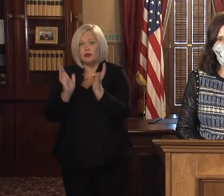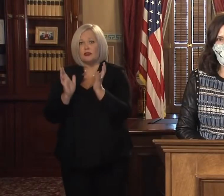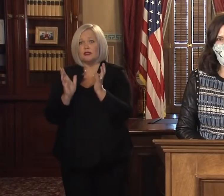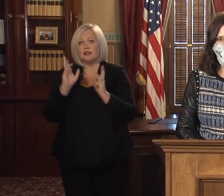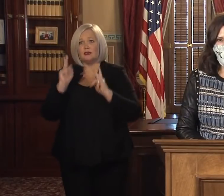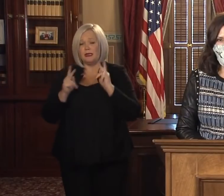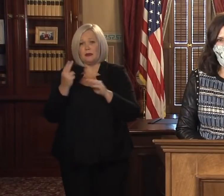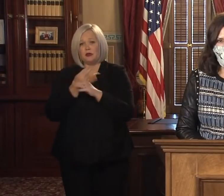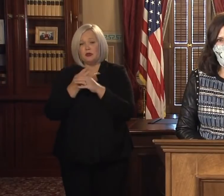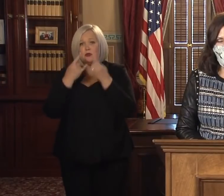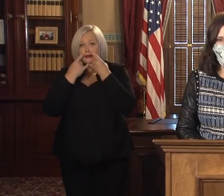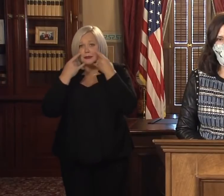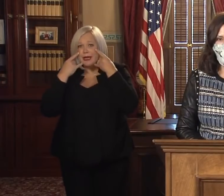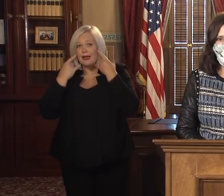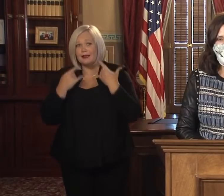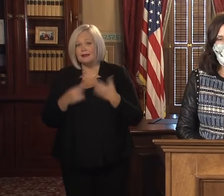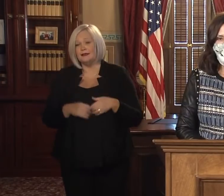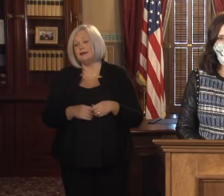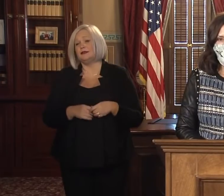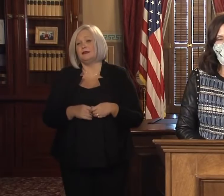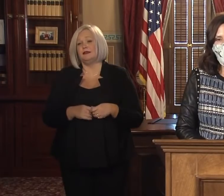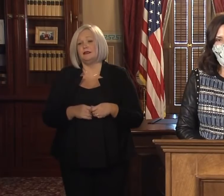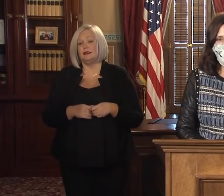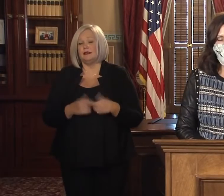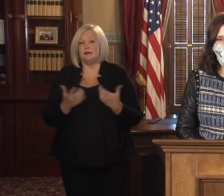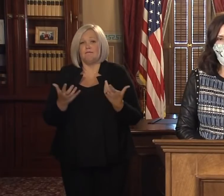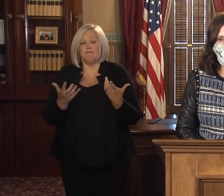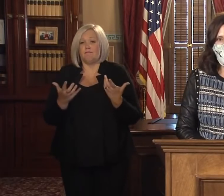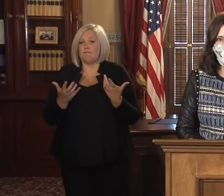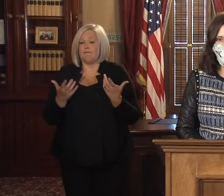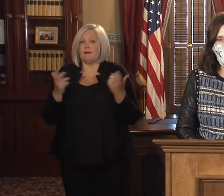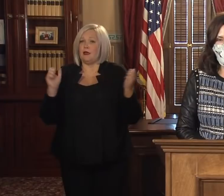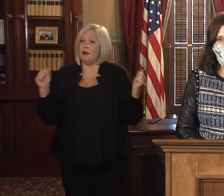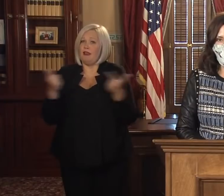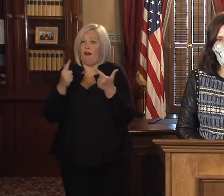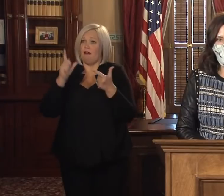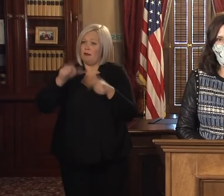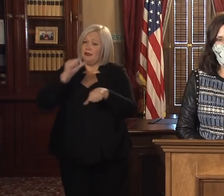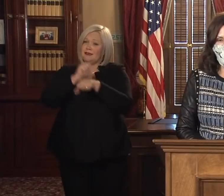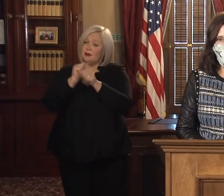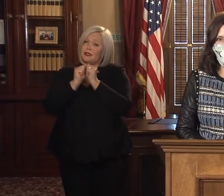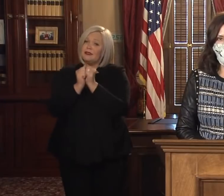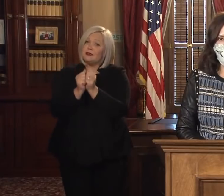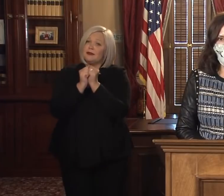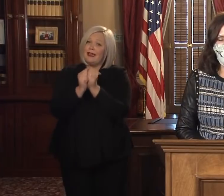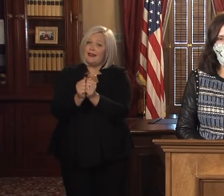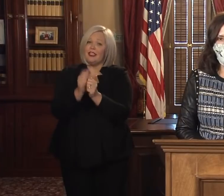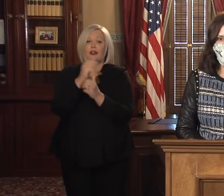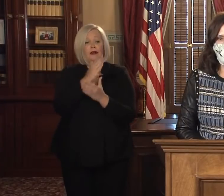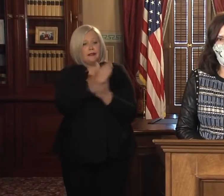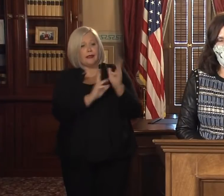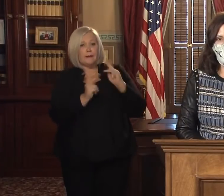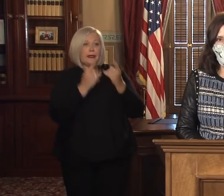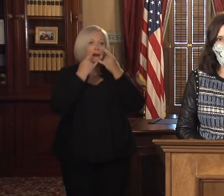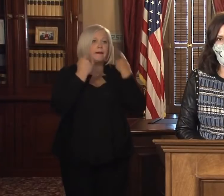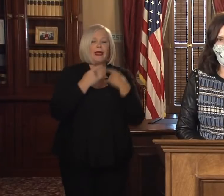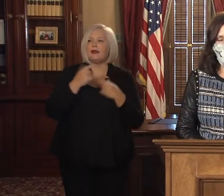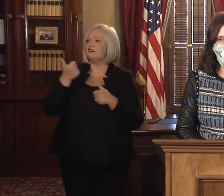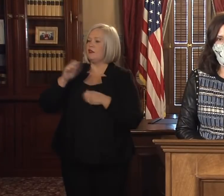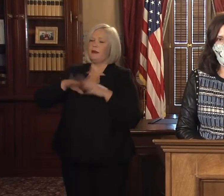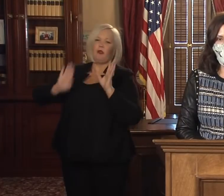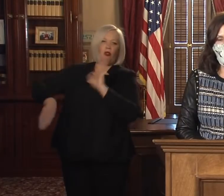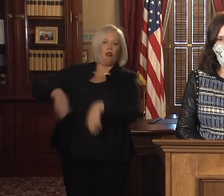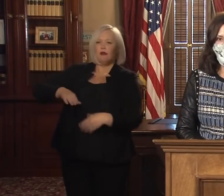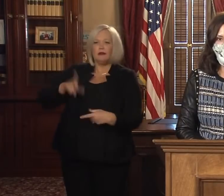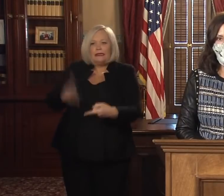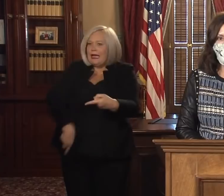encourage greater mask wearing. We all got to be in this one together. It can't just be some of us. It's really got to be all of